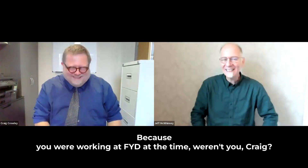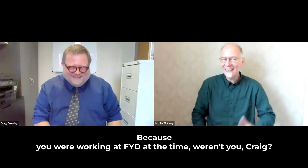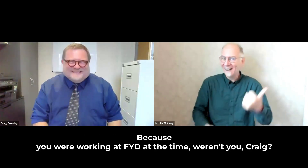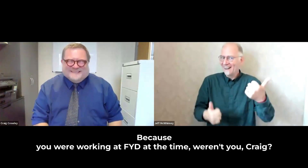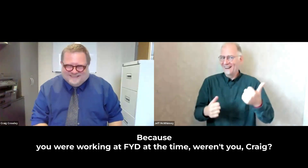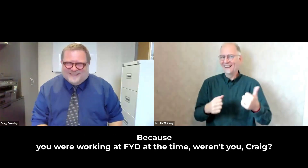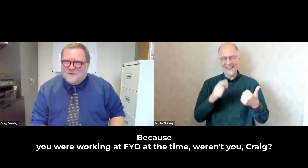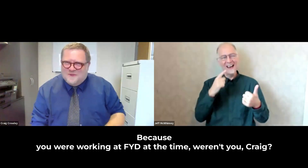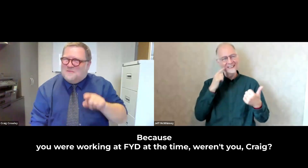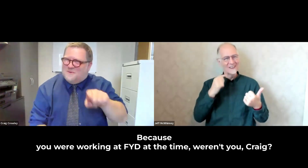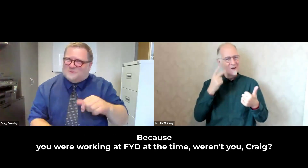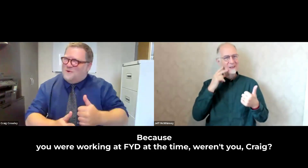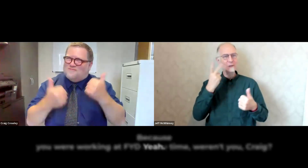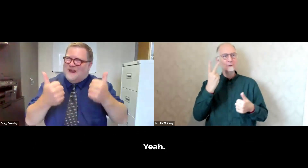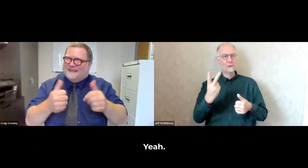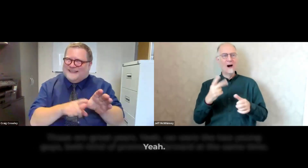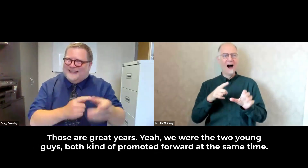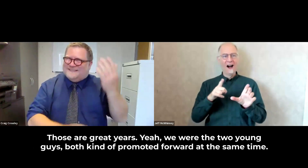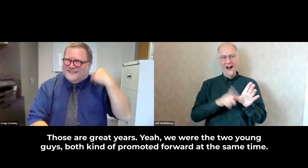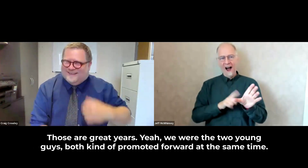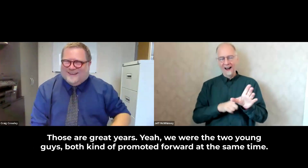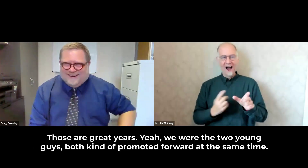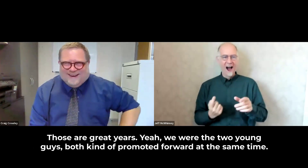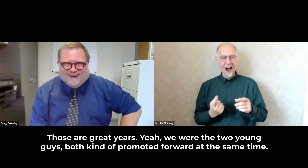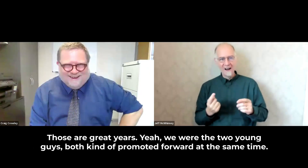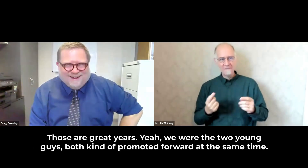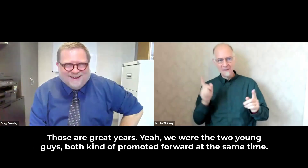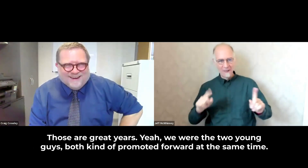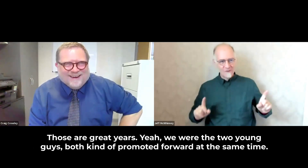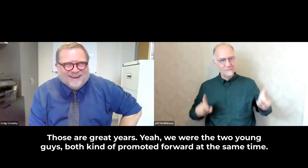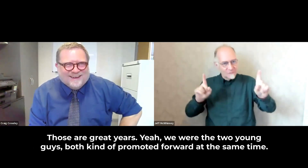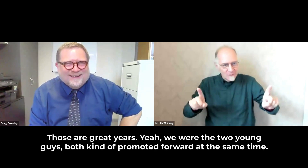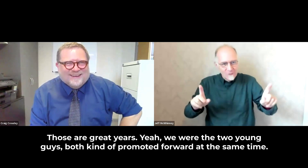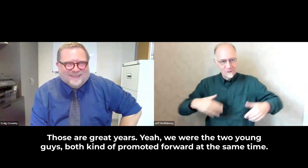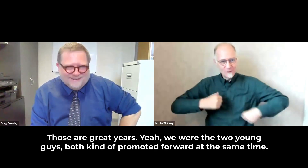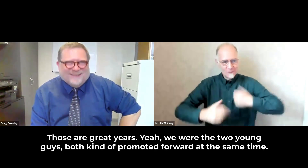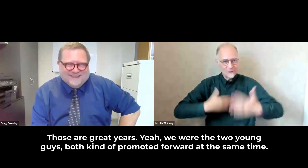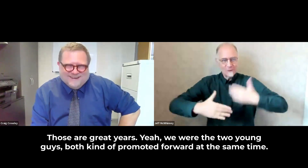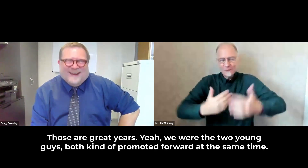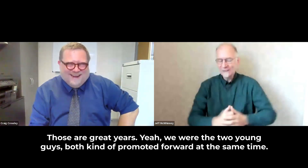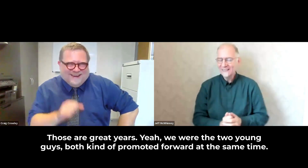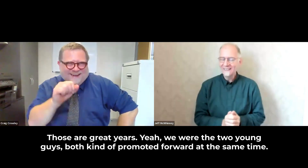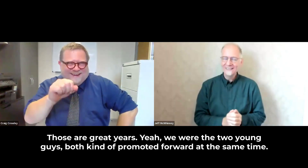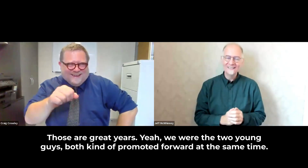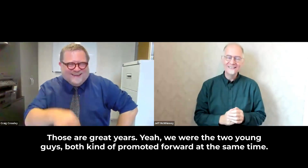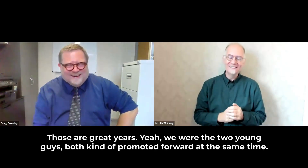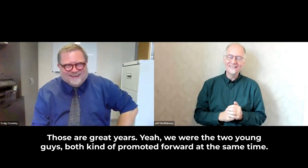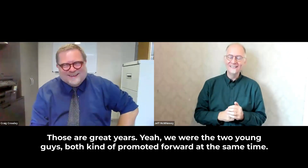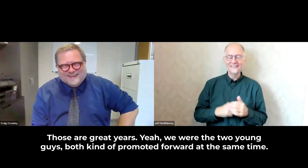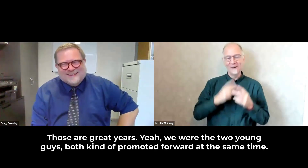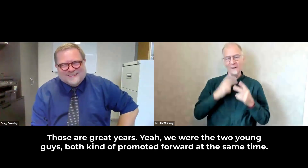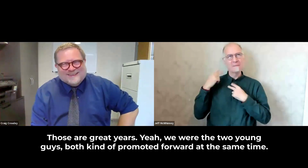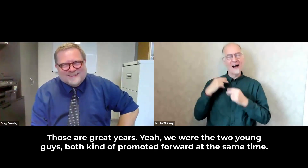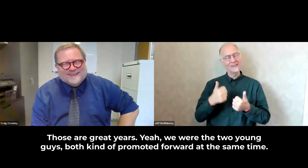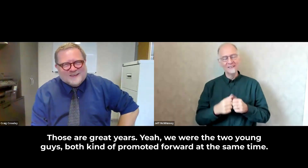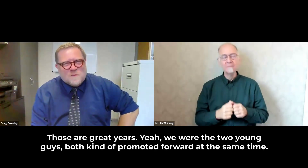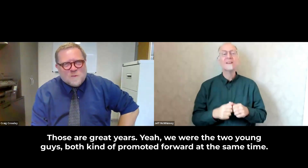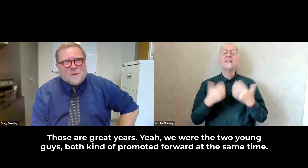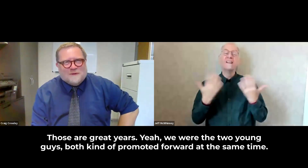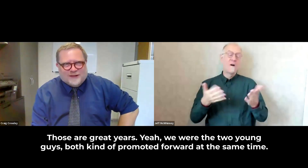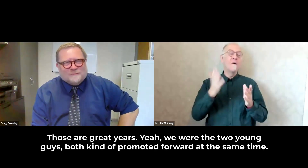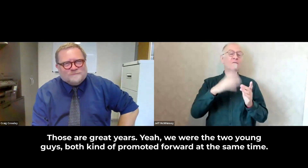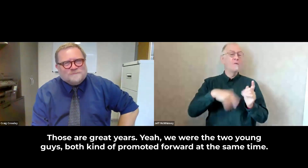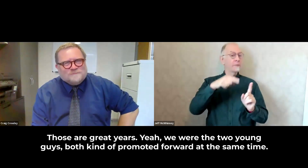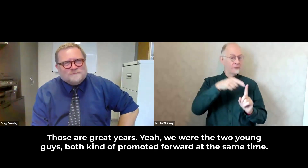working at FYD at the time, weren't you, Craig? Yeah, So those were great years. yeah, we were the two young guys, both kind